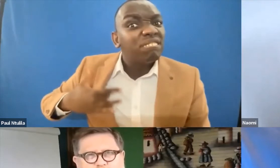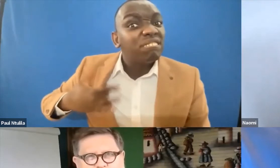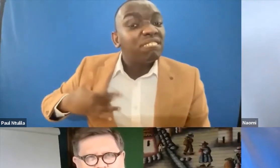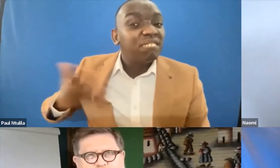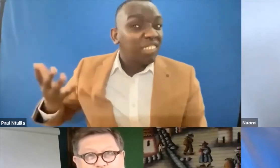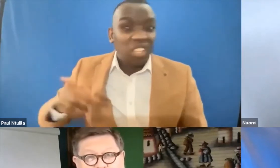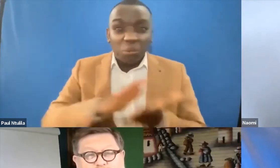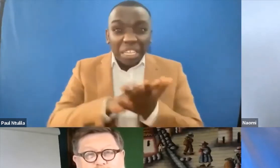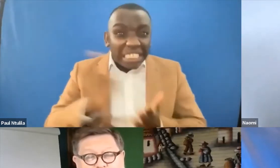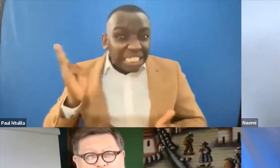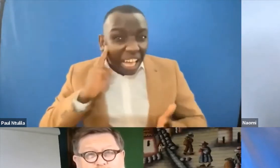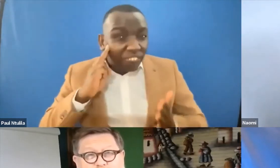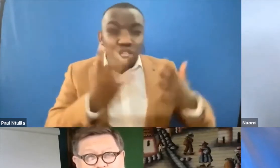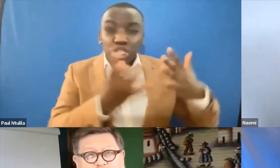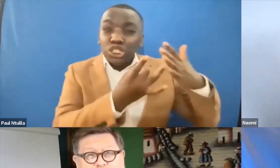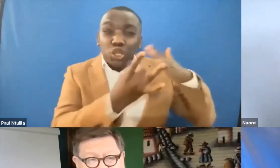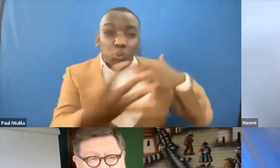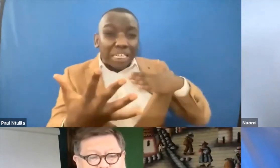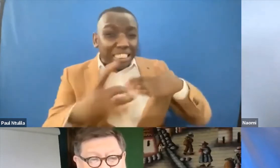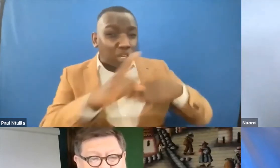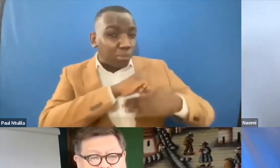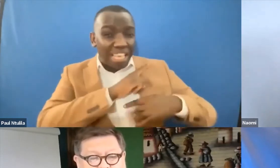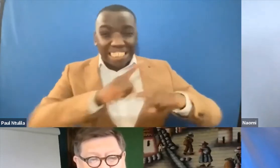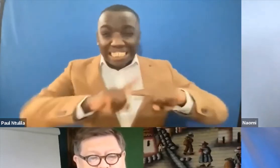But you have those all through your life.